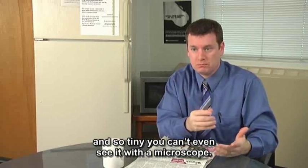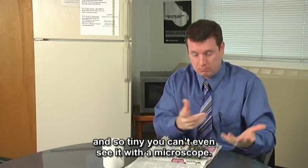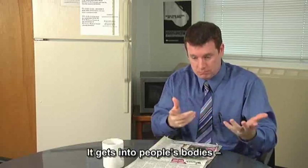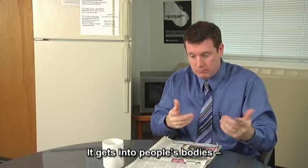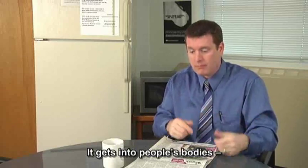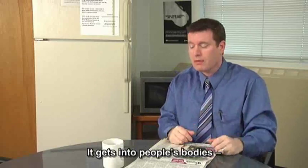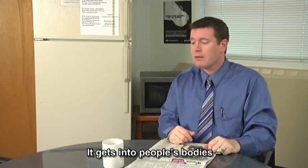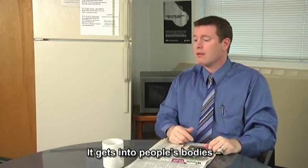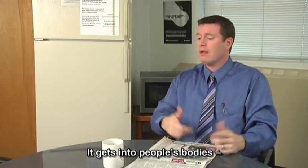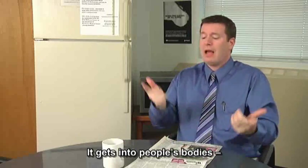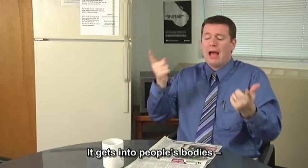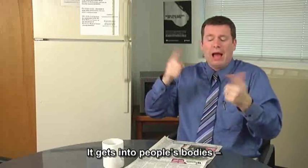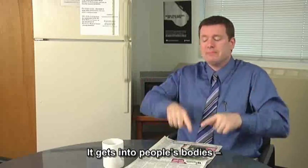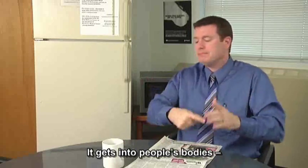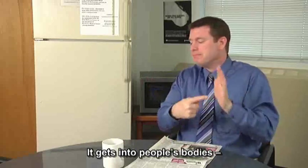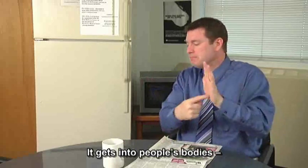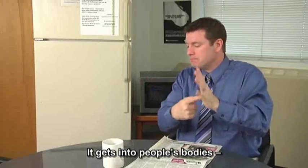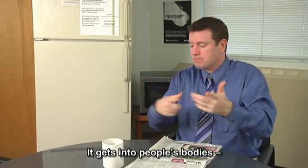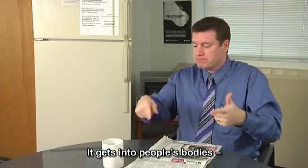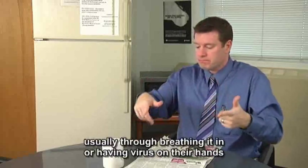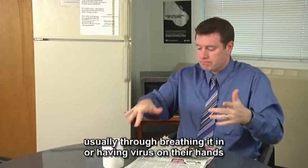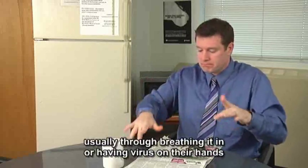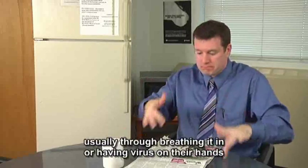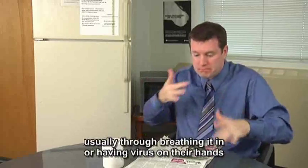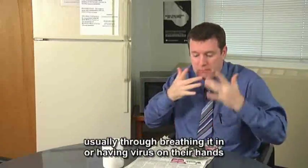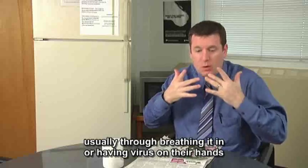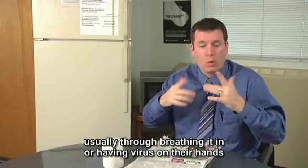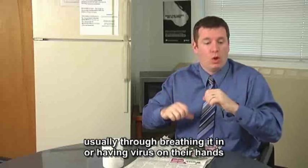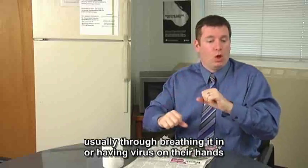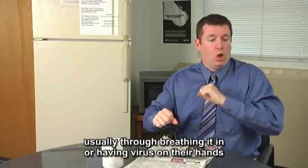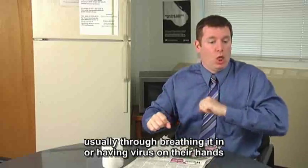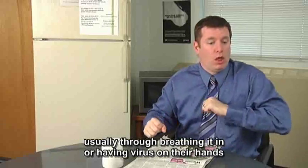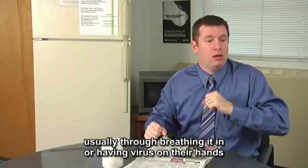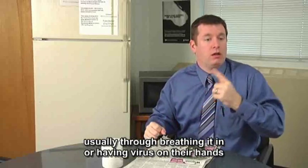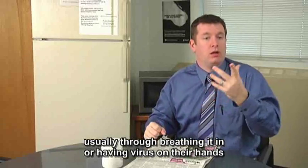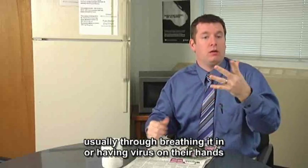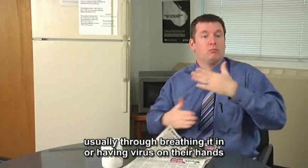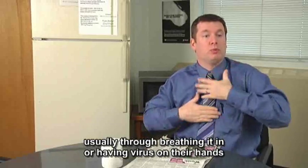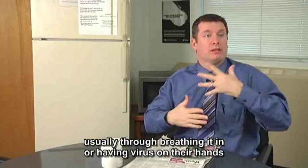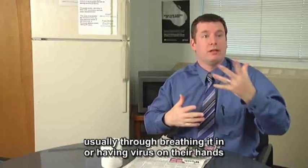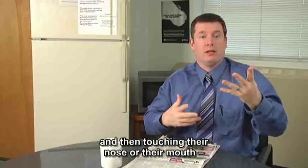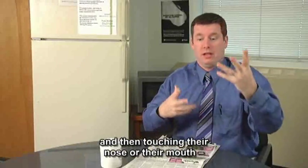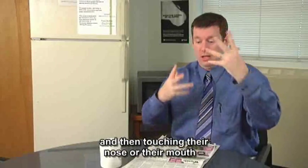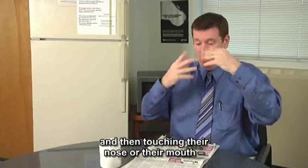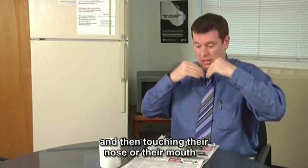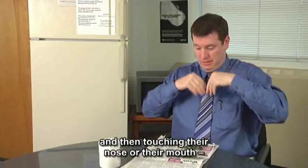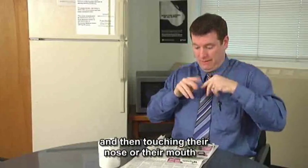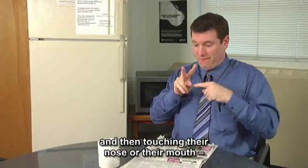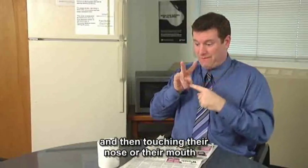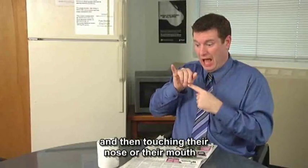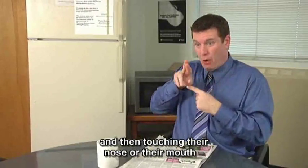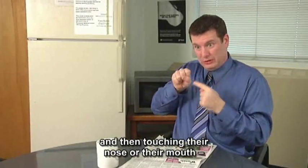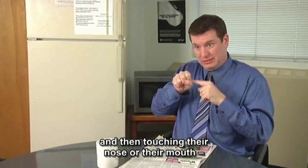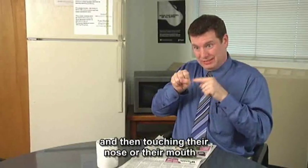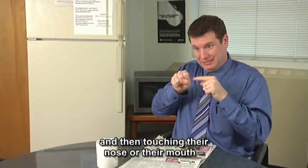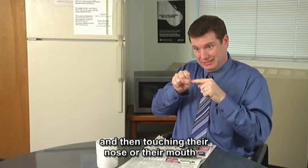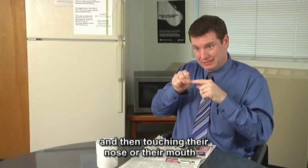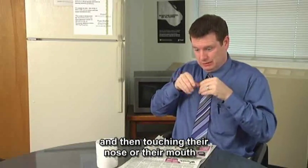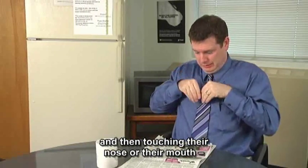gets into people's bodies, usually through breathing it in or having virus on their hands and then touching their nose or their mouth. And once